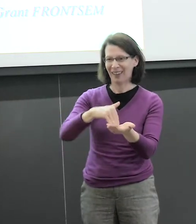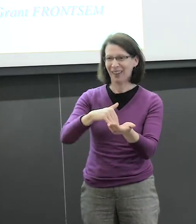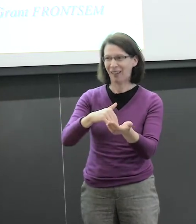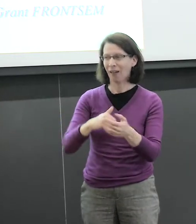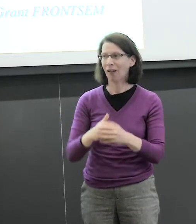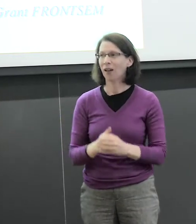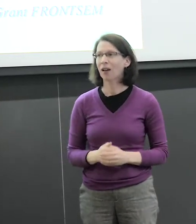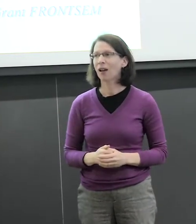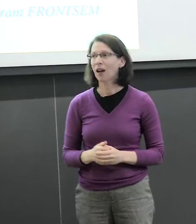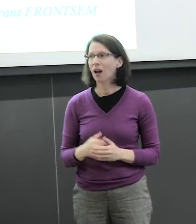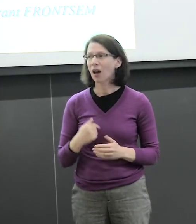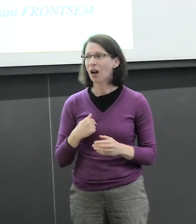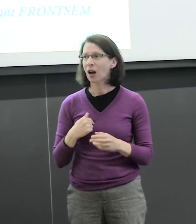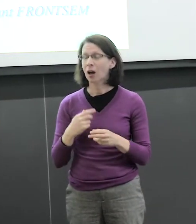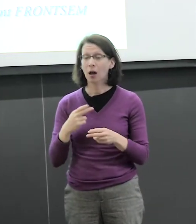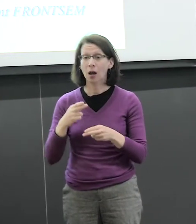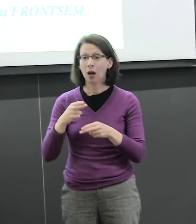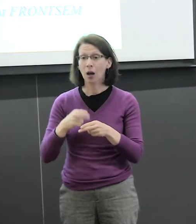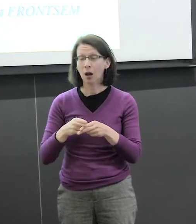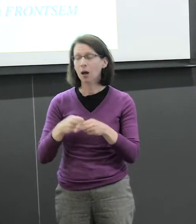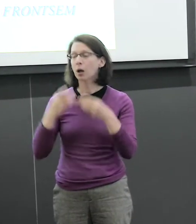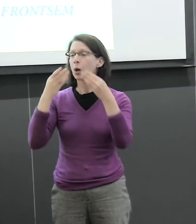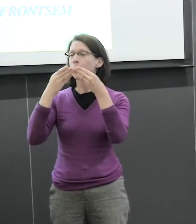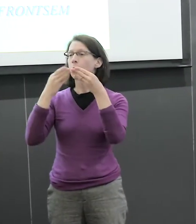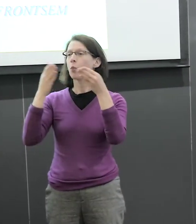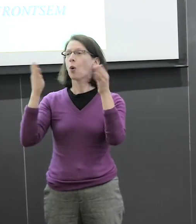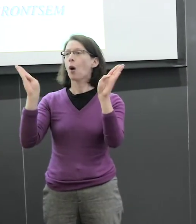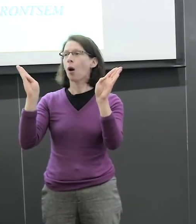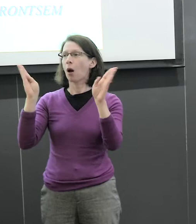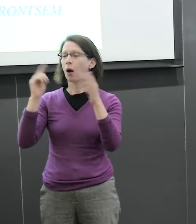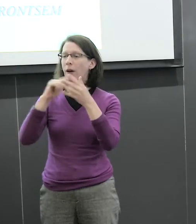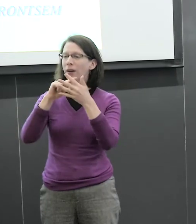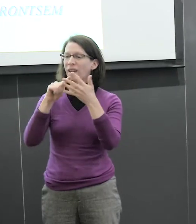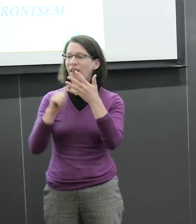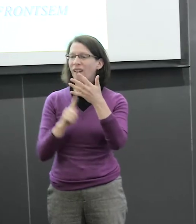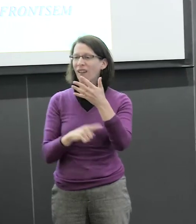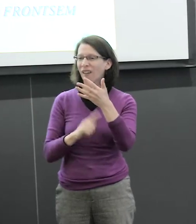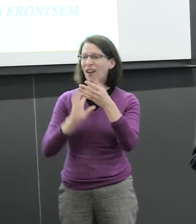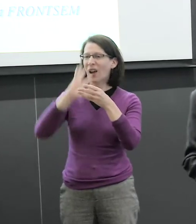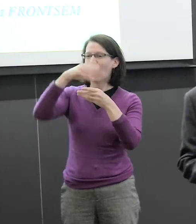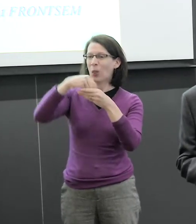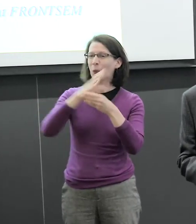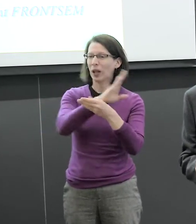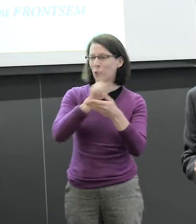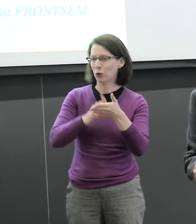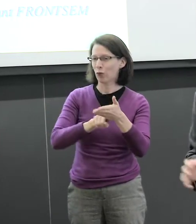I can only mention some broad themes in his research.